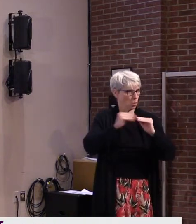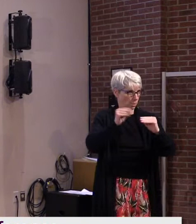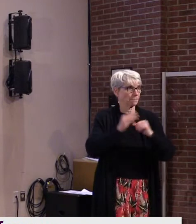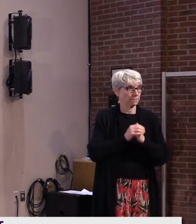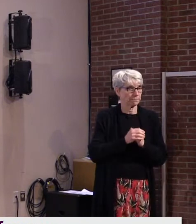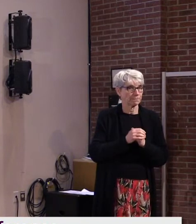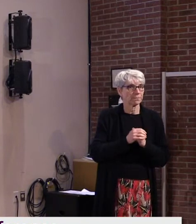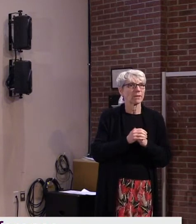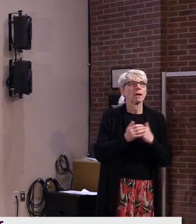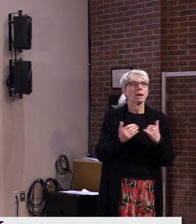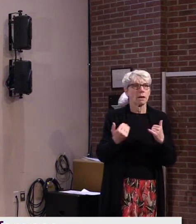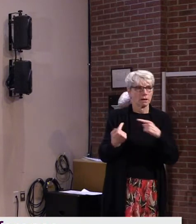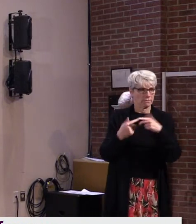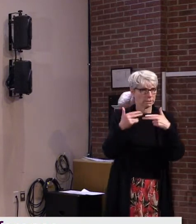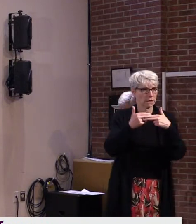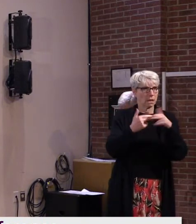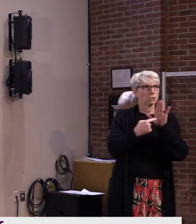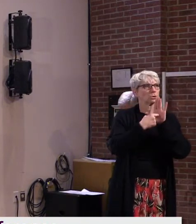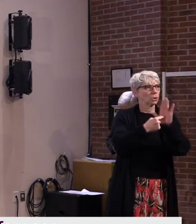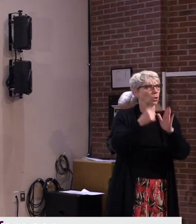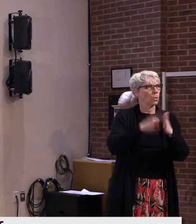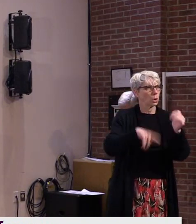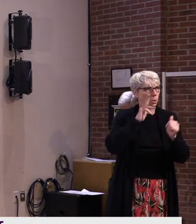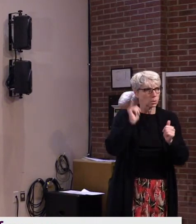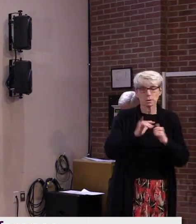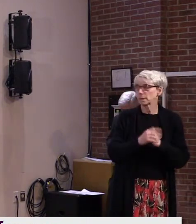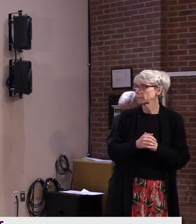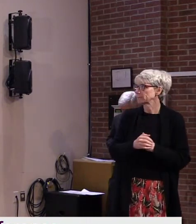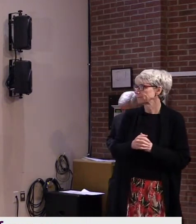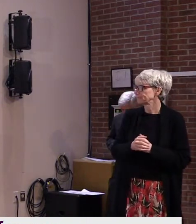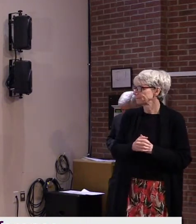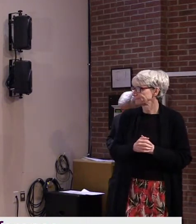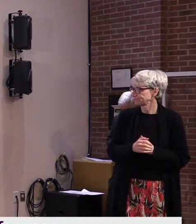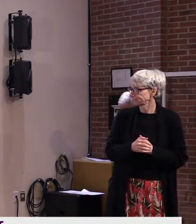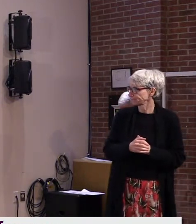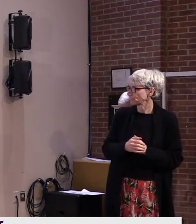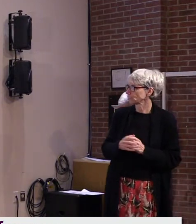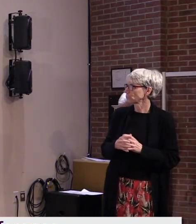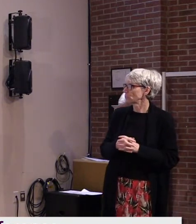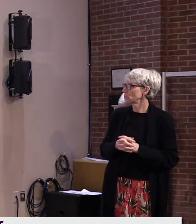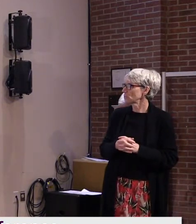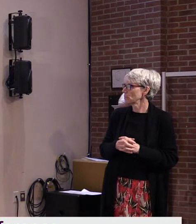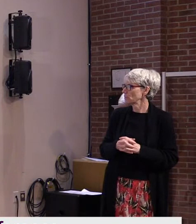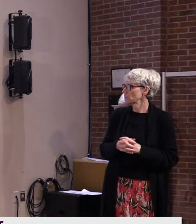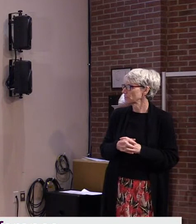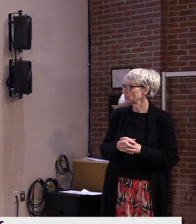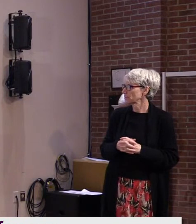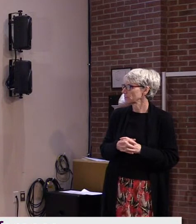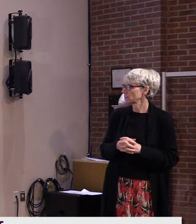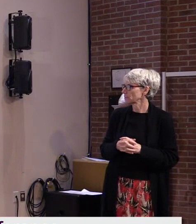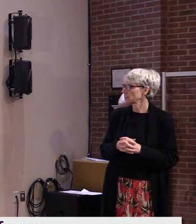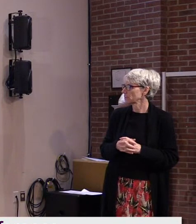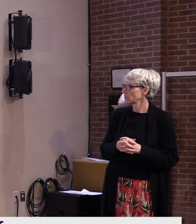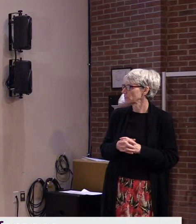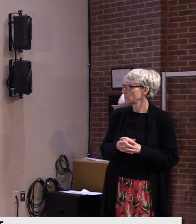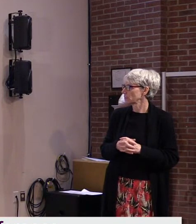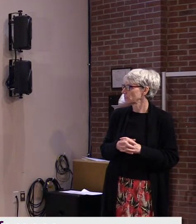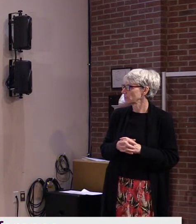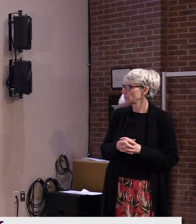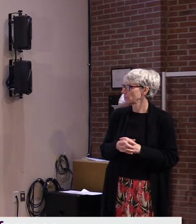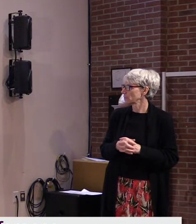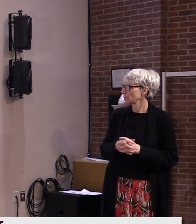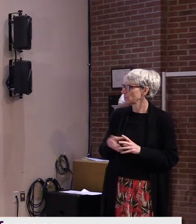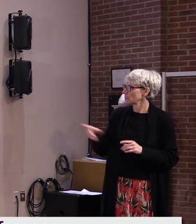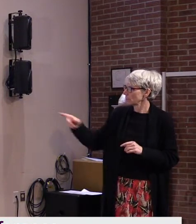some visual data on how that's working. In this first slide, you'll see a peak in incidence of the